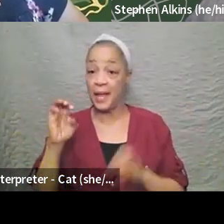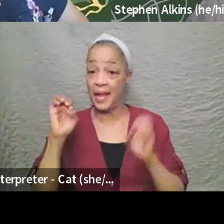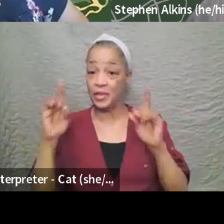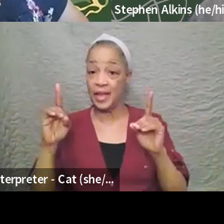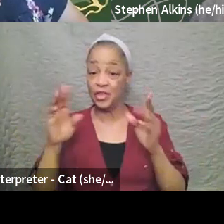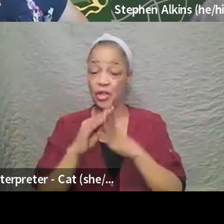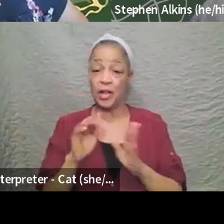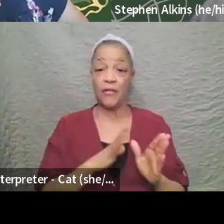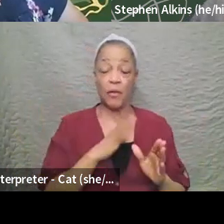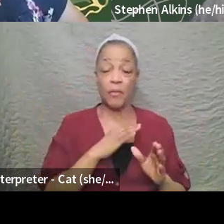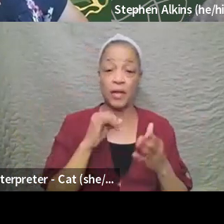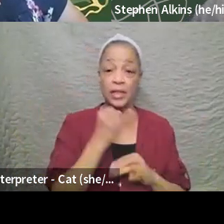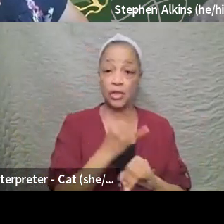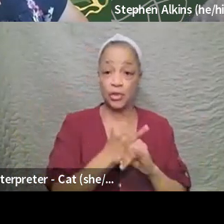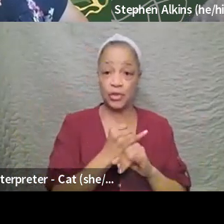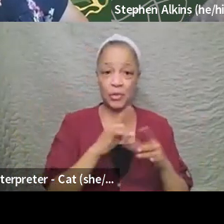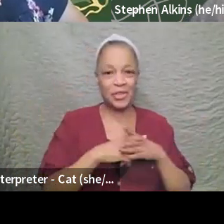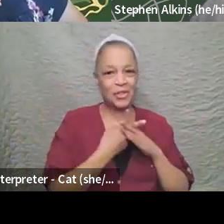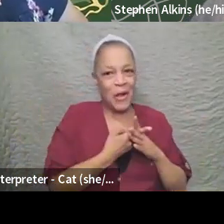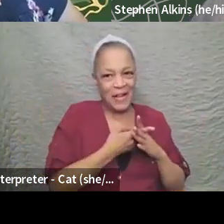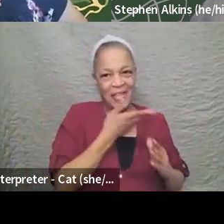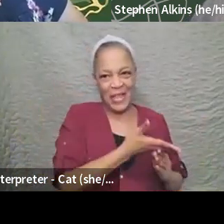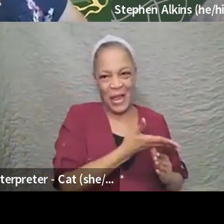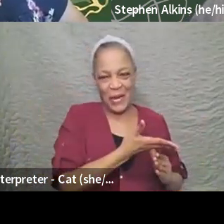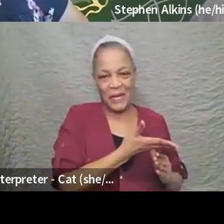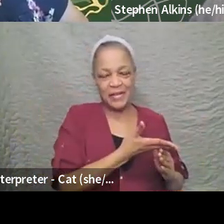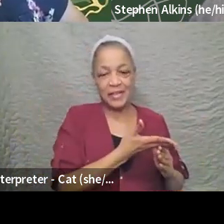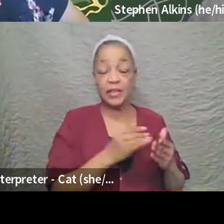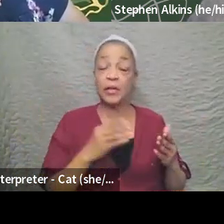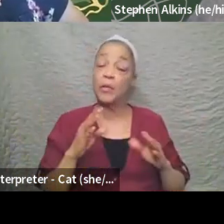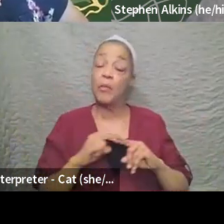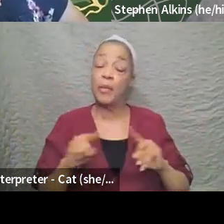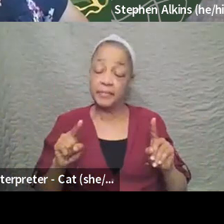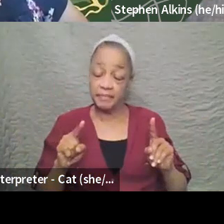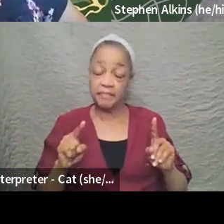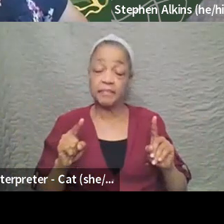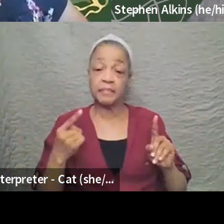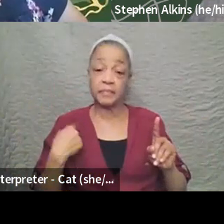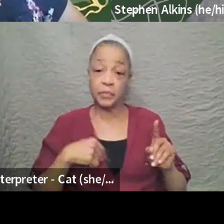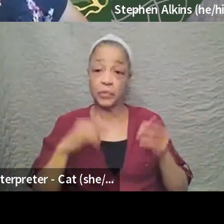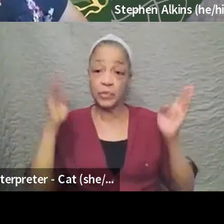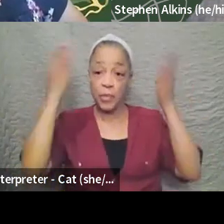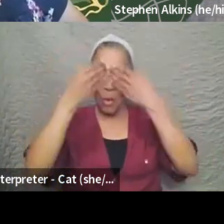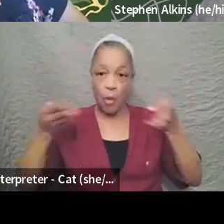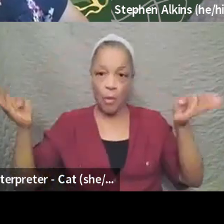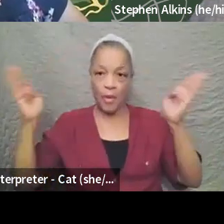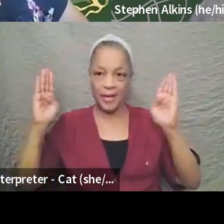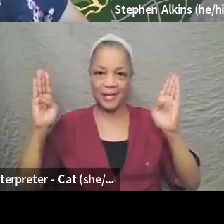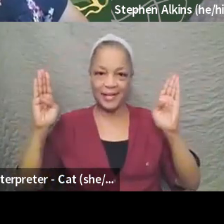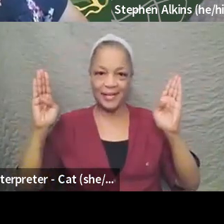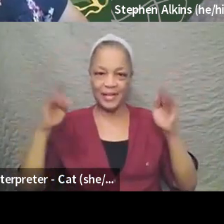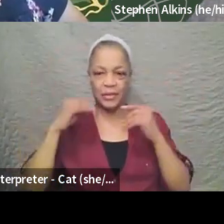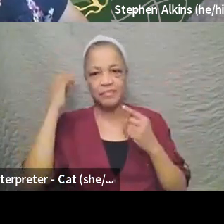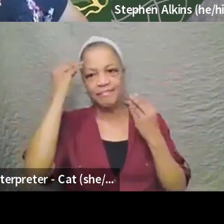we've started there, but I think suffice to say that we are open completely to thinking